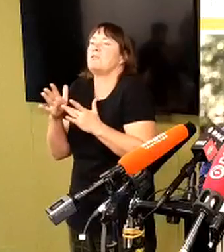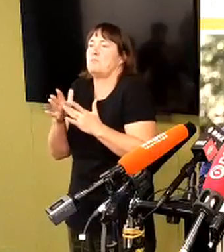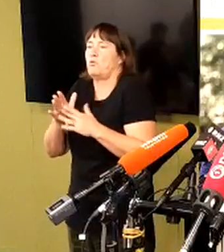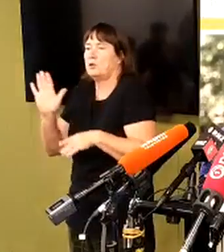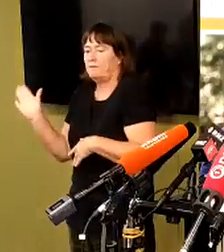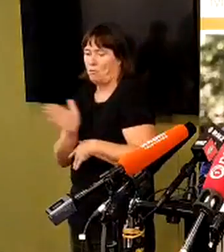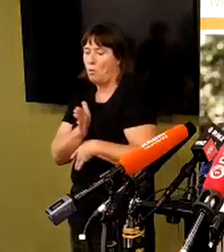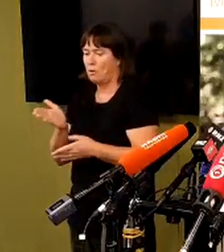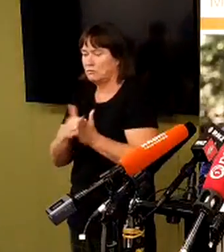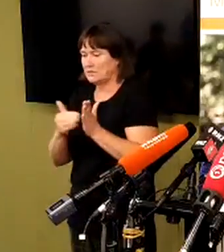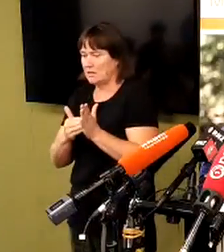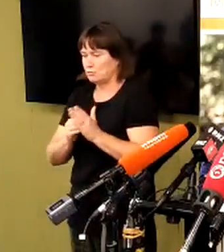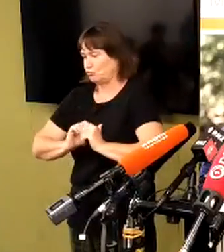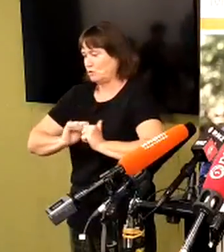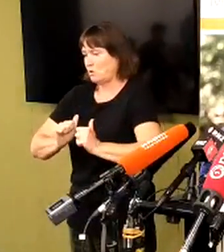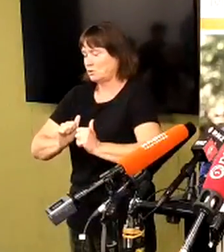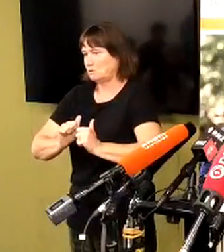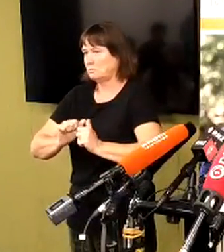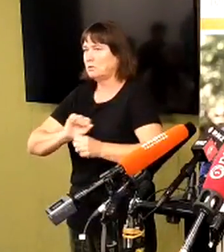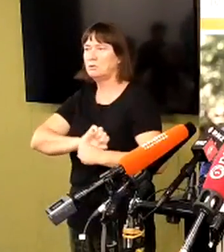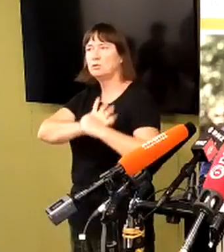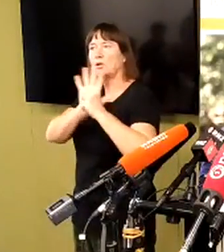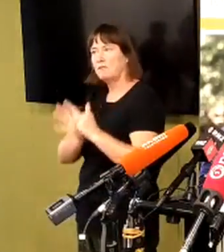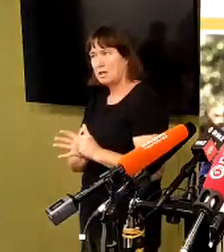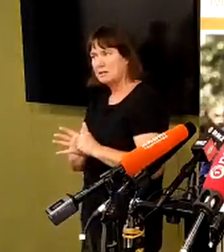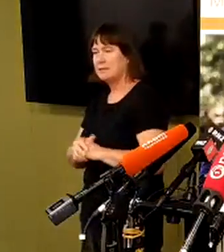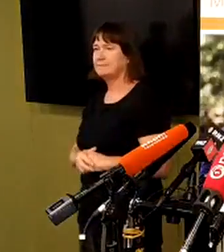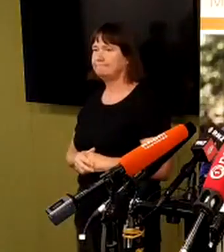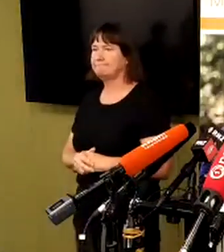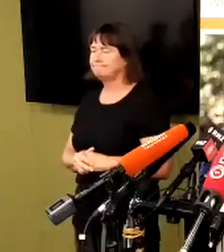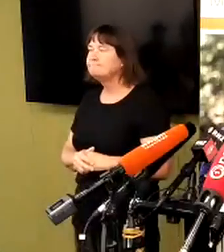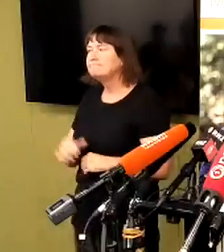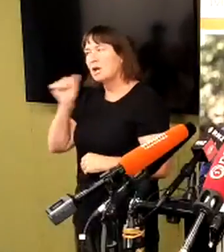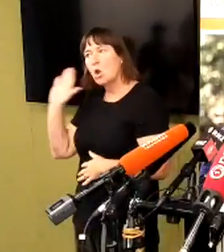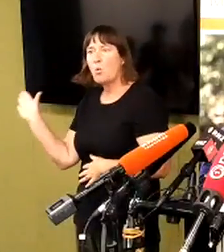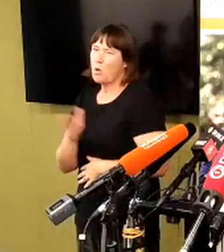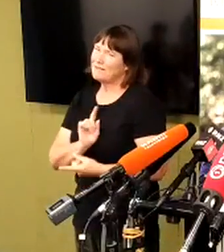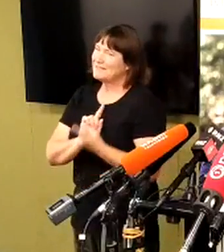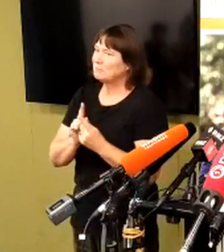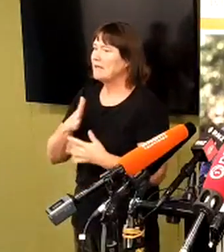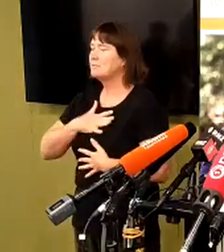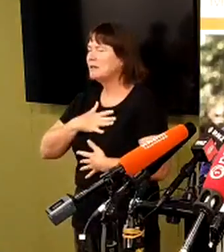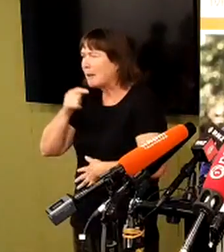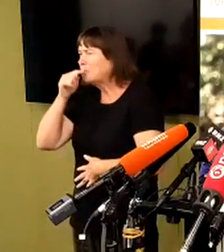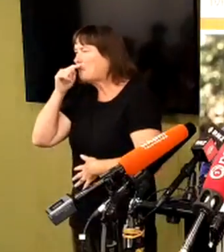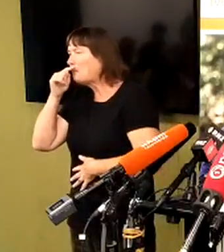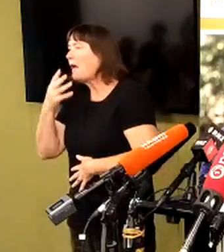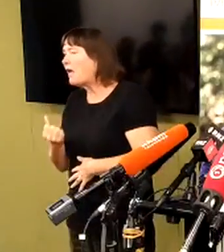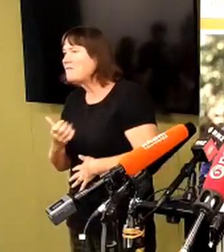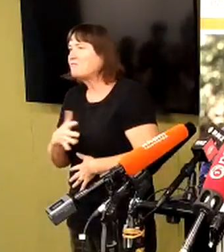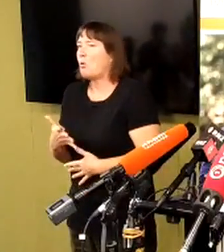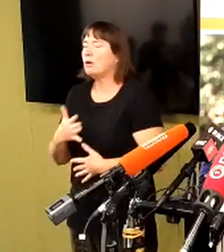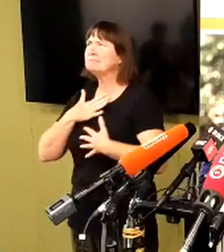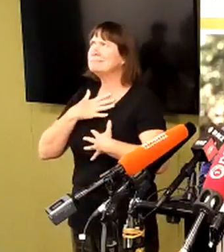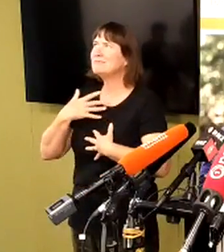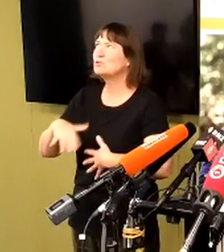response. I know that all of us probably are guilty at times of, if we've got a bit of a runny nose or a bit of a